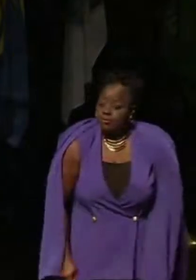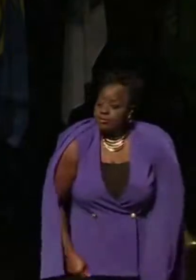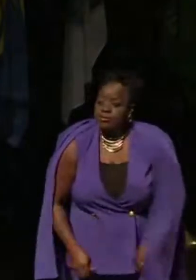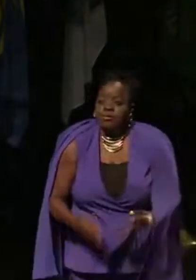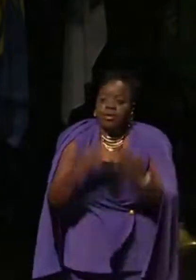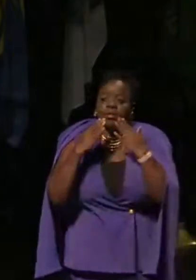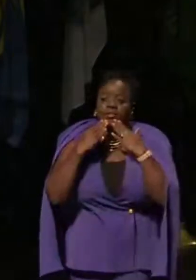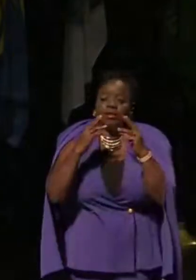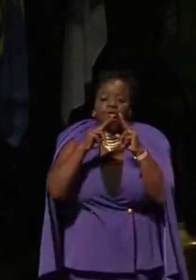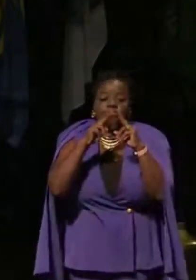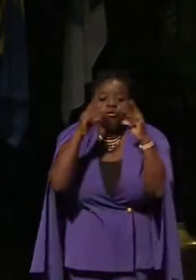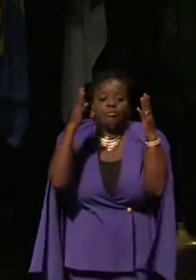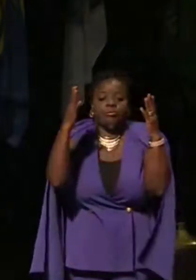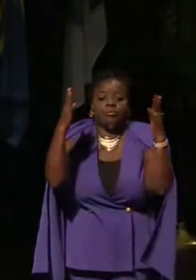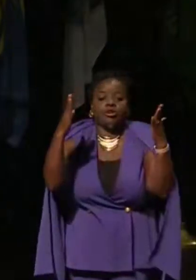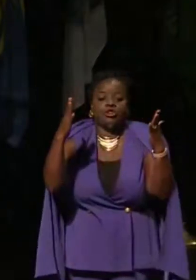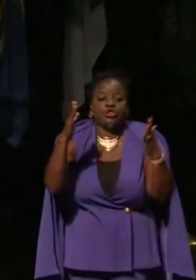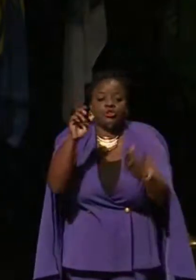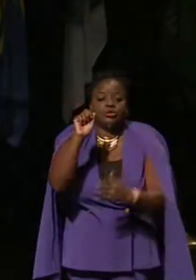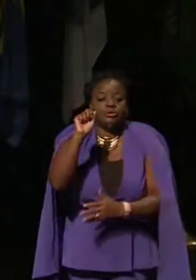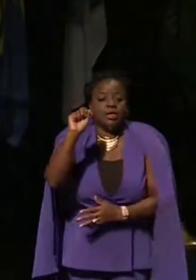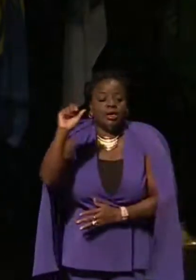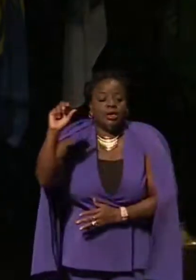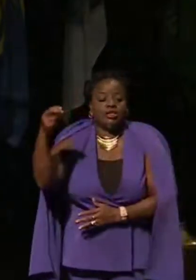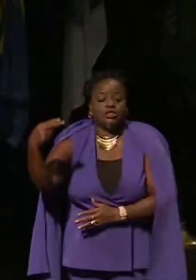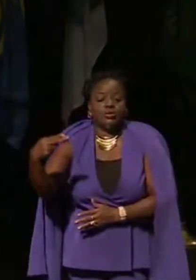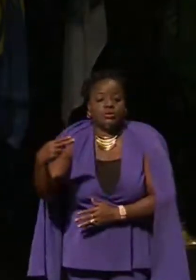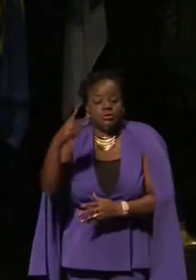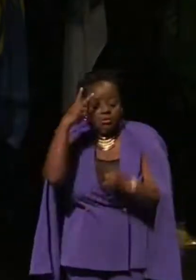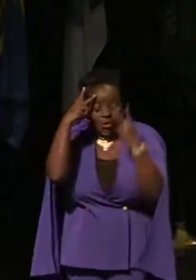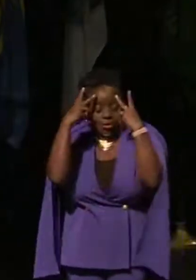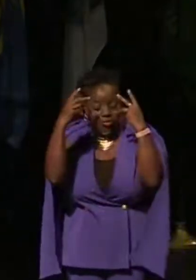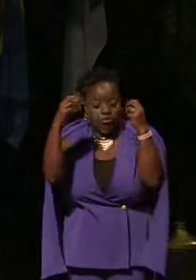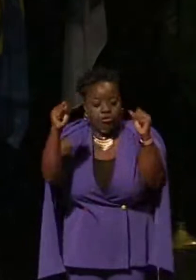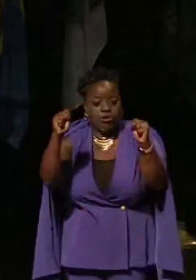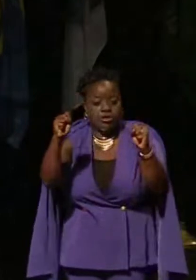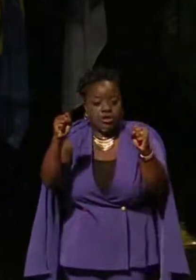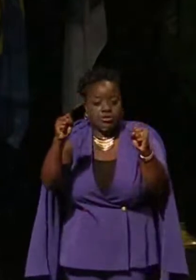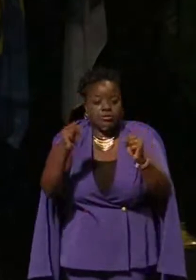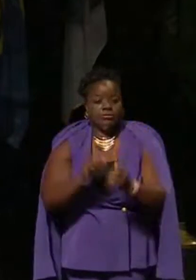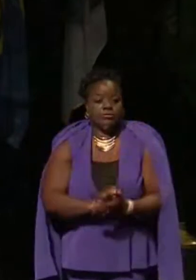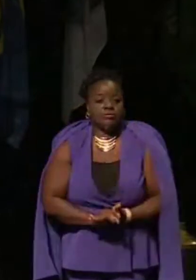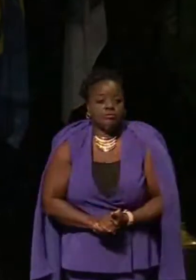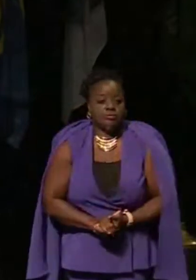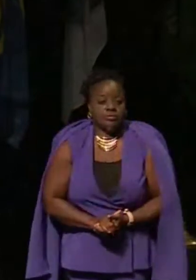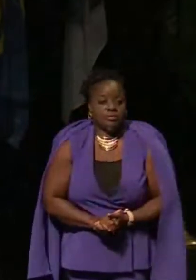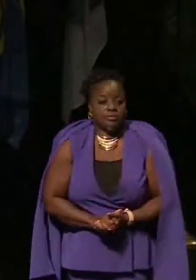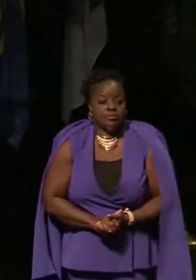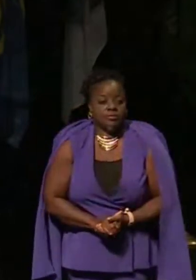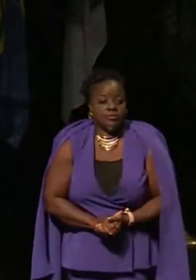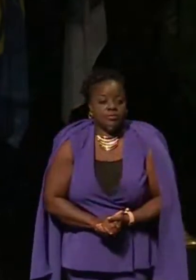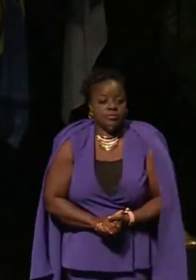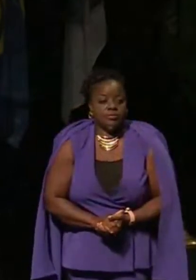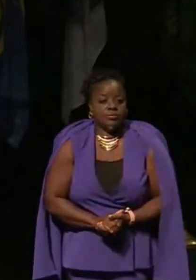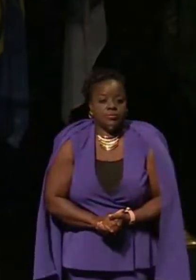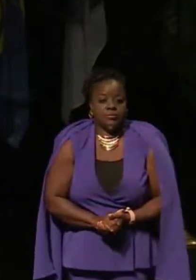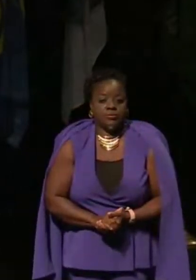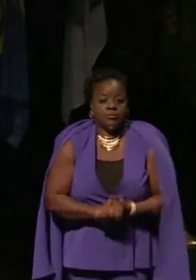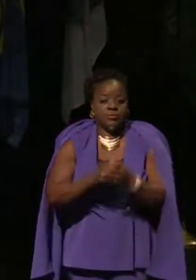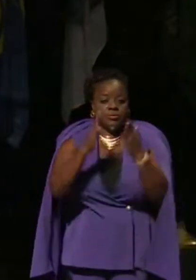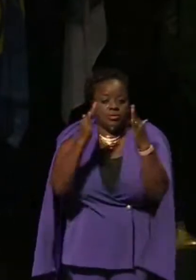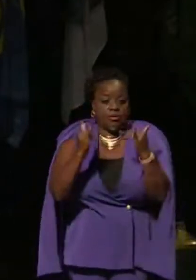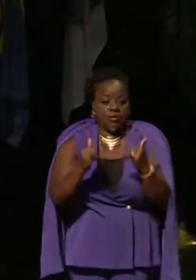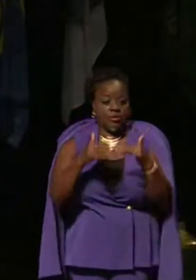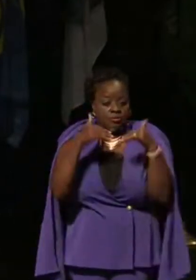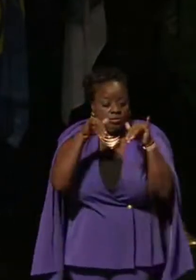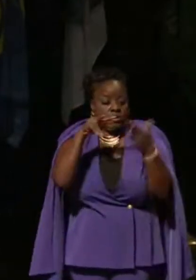Thank you very much, Mr. Alex Hewitt, President of the Executive UTT Student Guild. I ask you